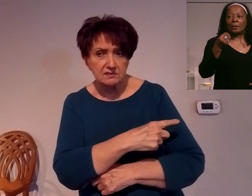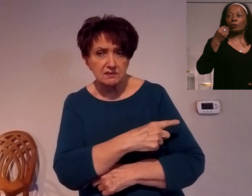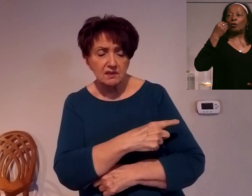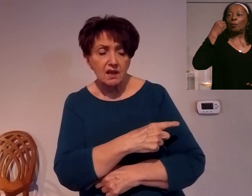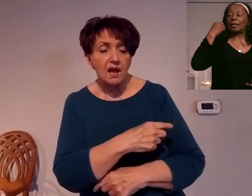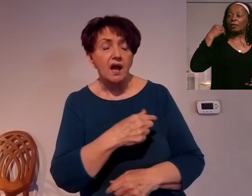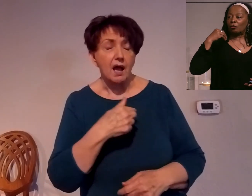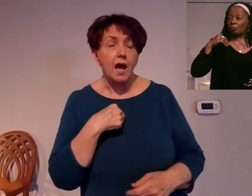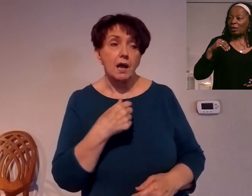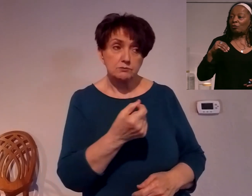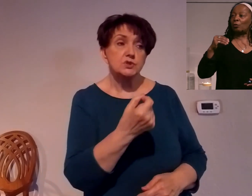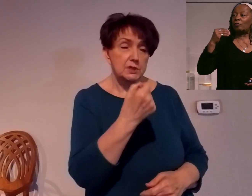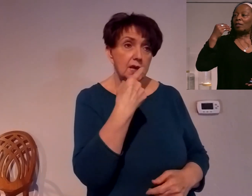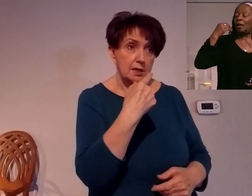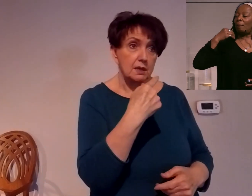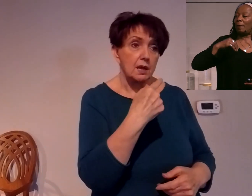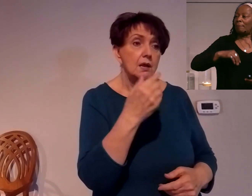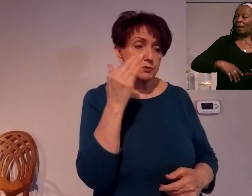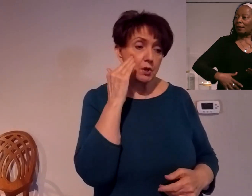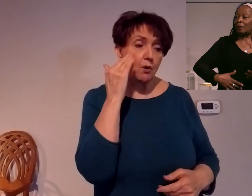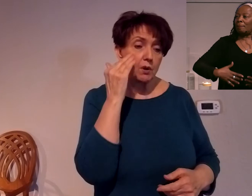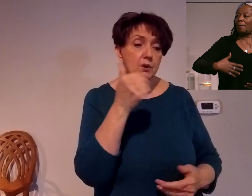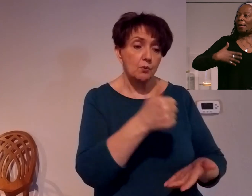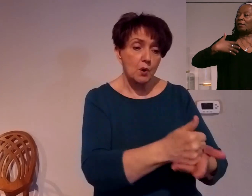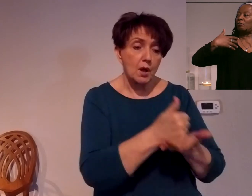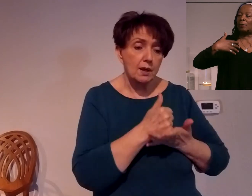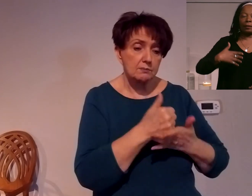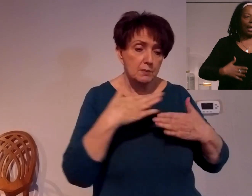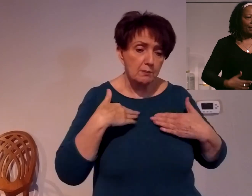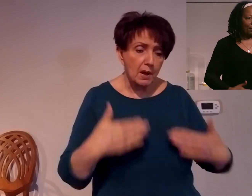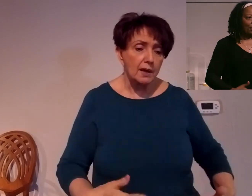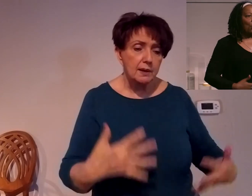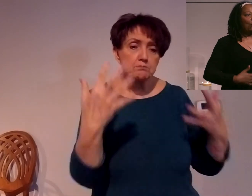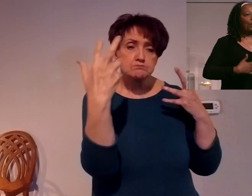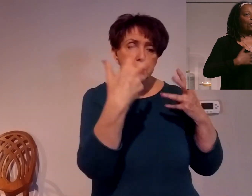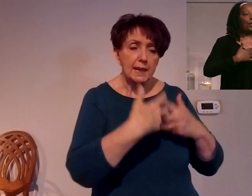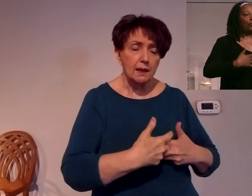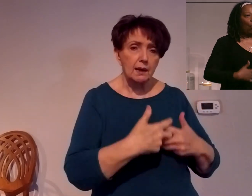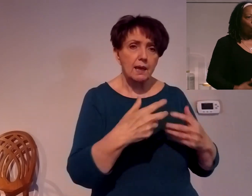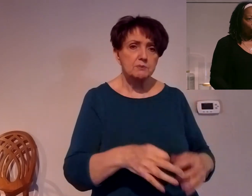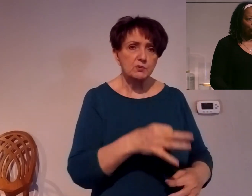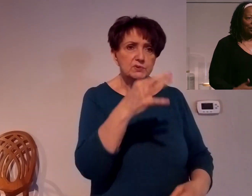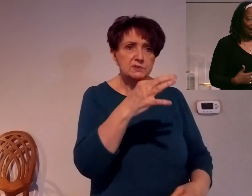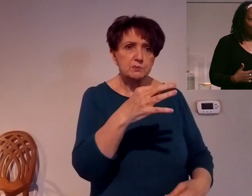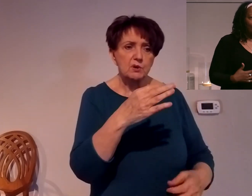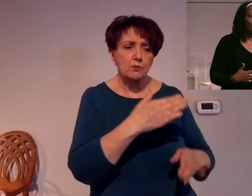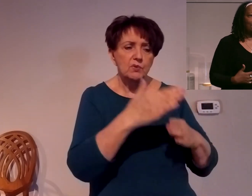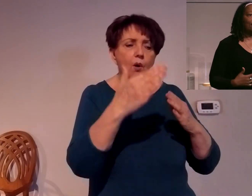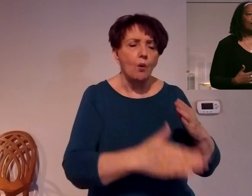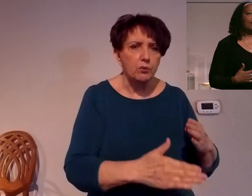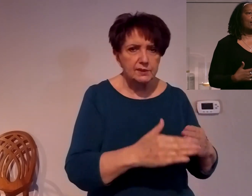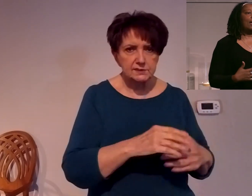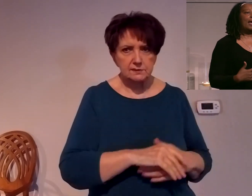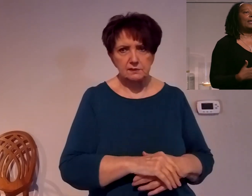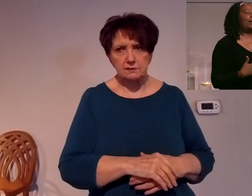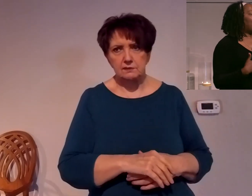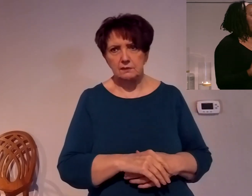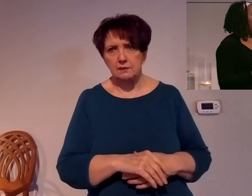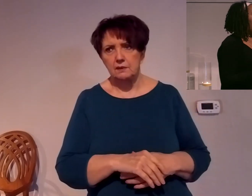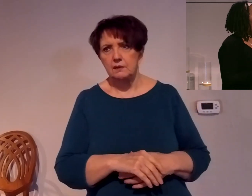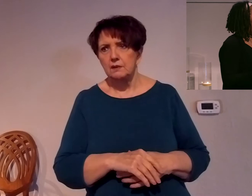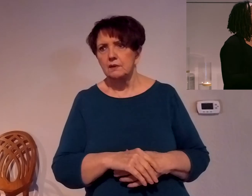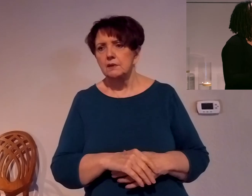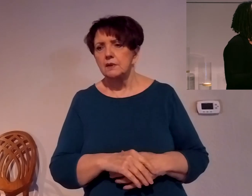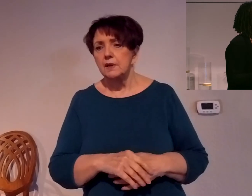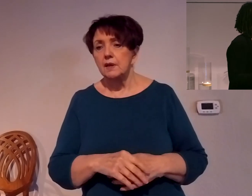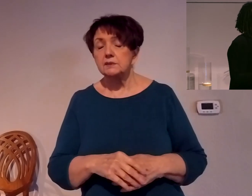that pill knowing it is a resource to help my body come back into alignment with its wholeness. And a